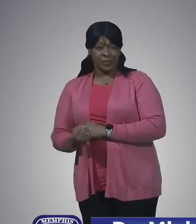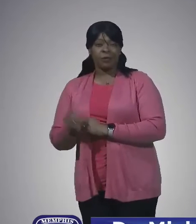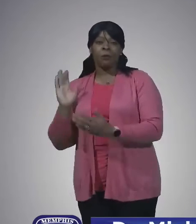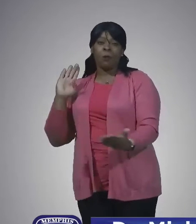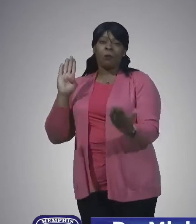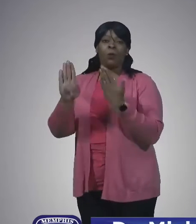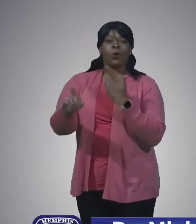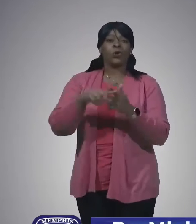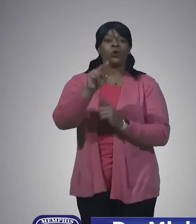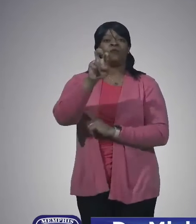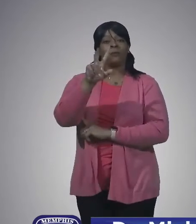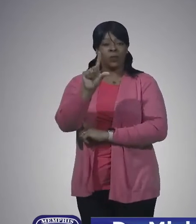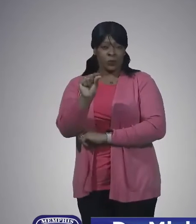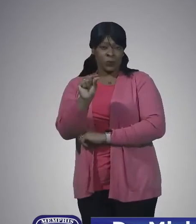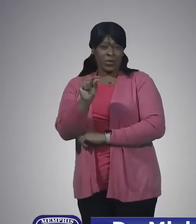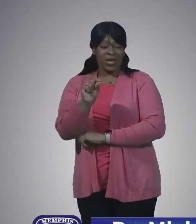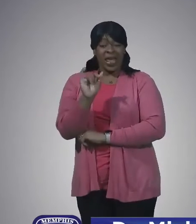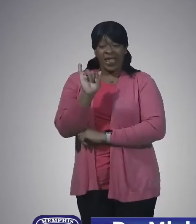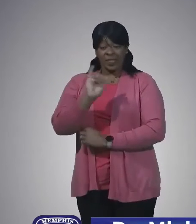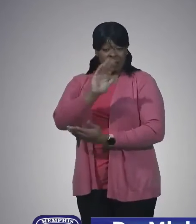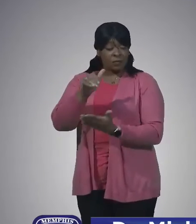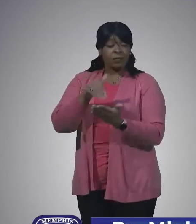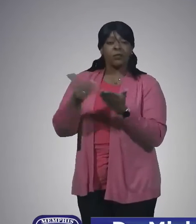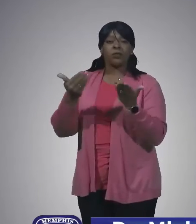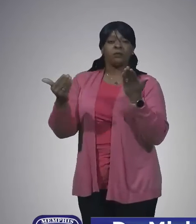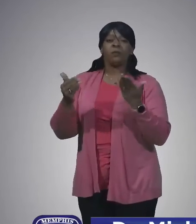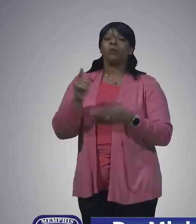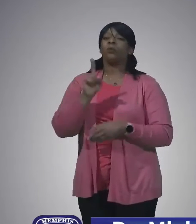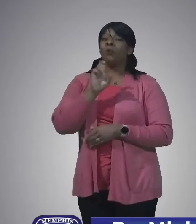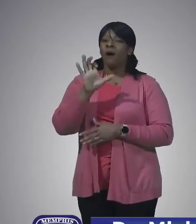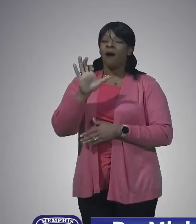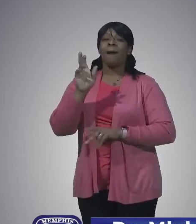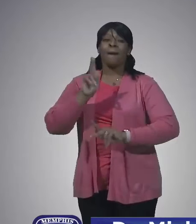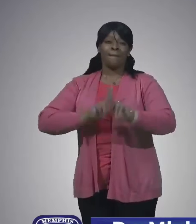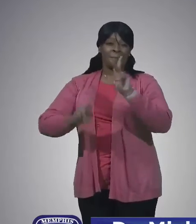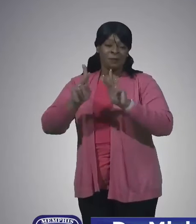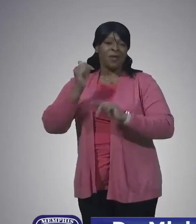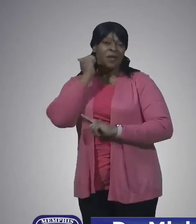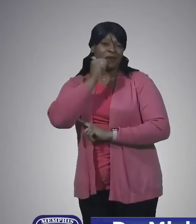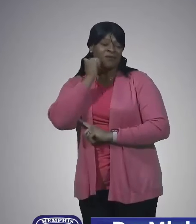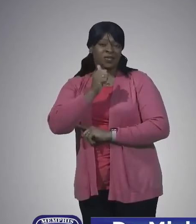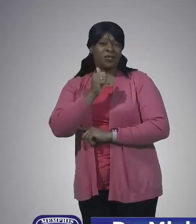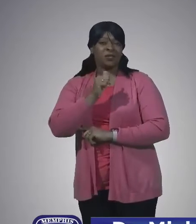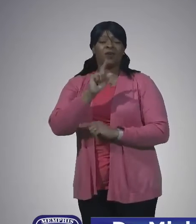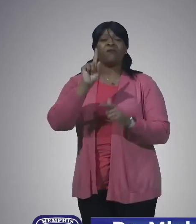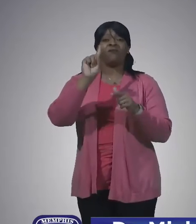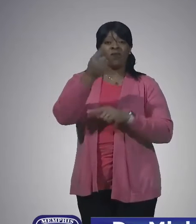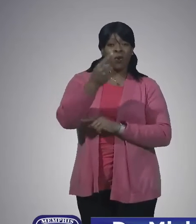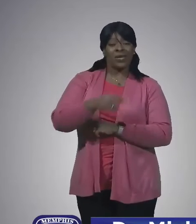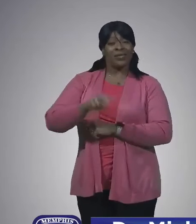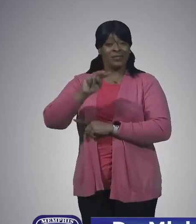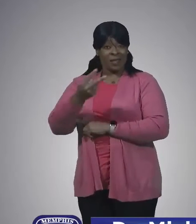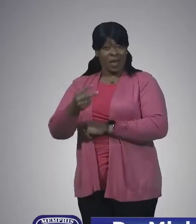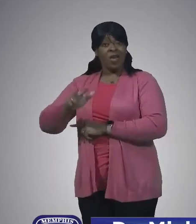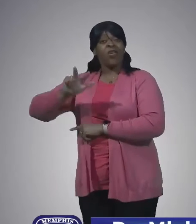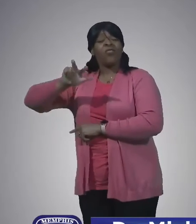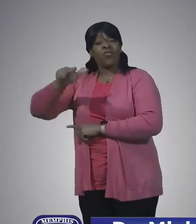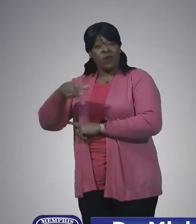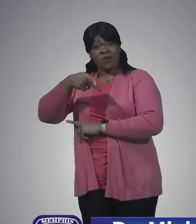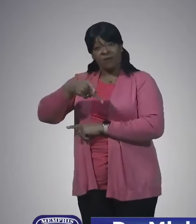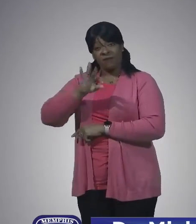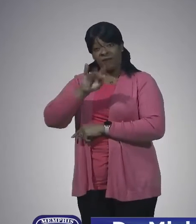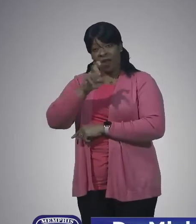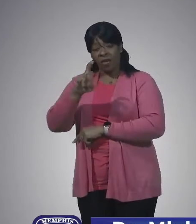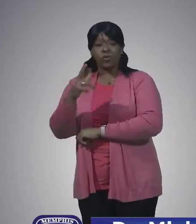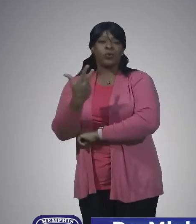November 20th. That site is serving hundreds of people per day with first, second, and third Pfizer